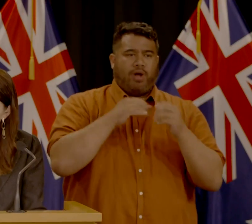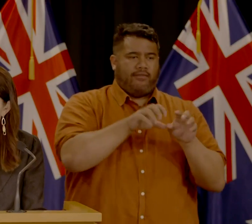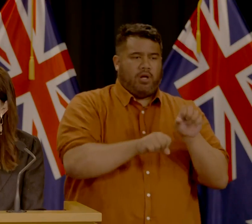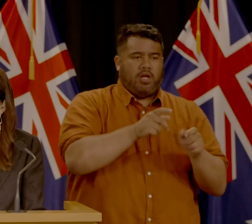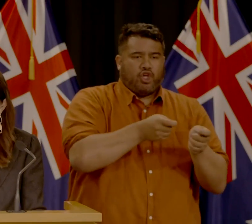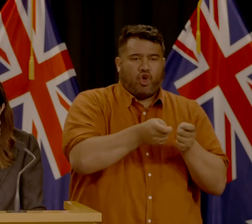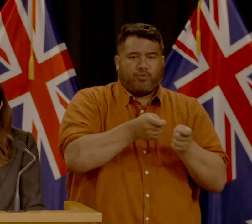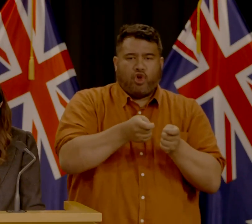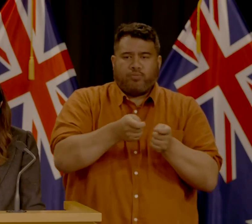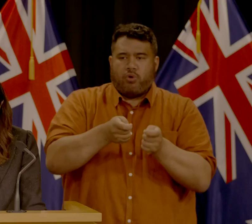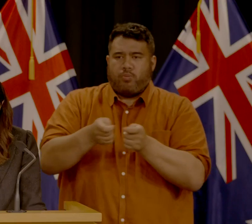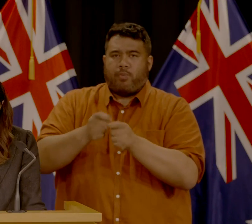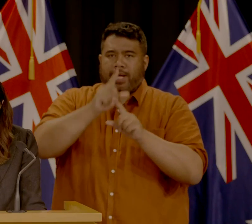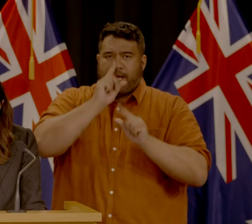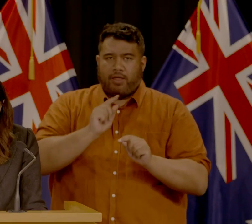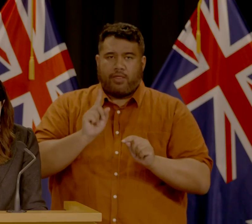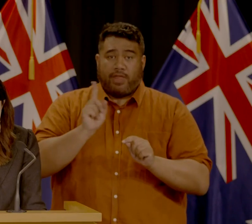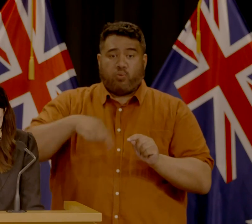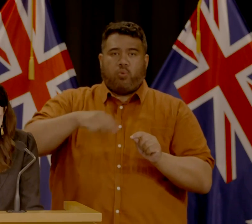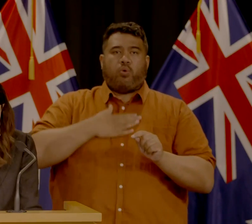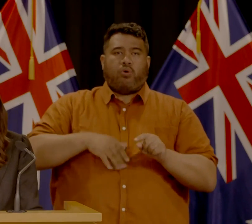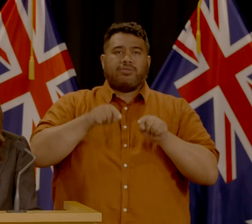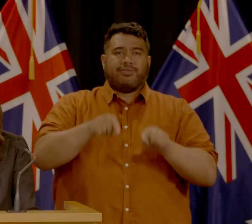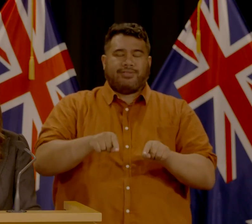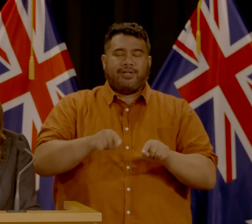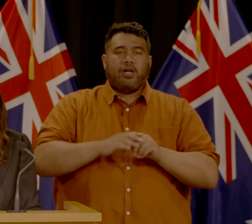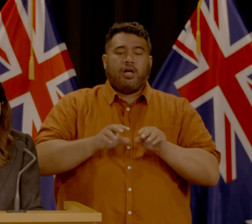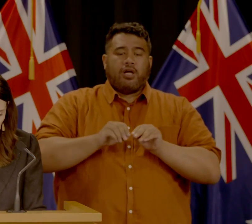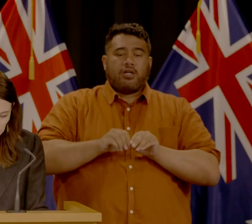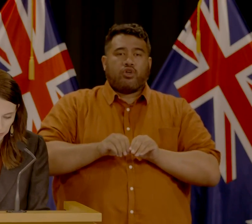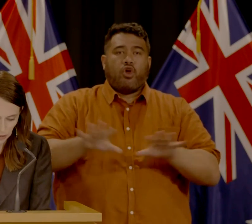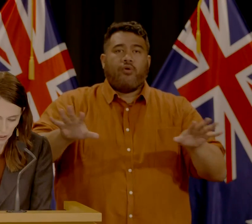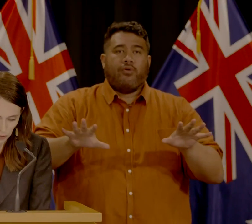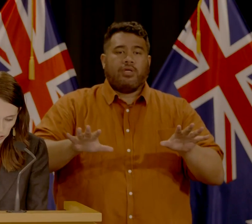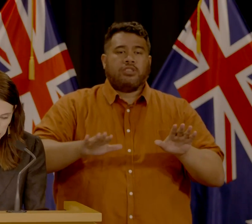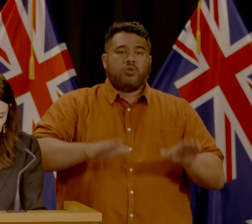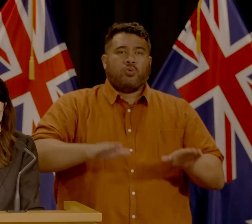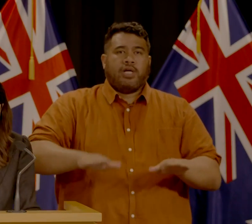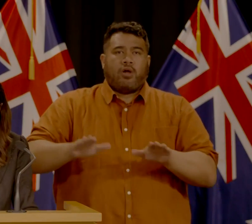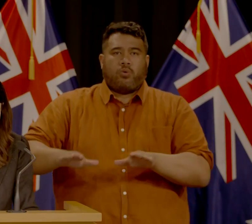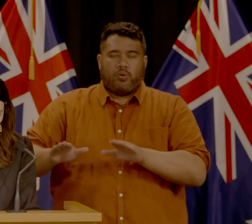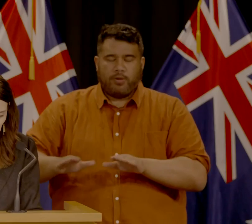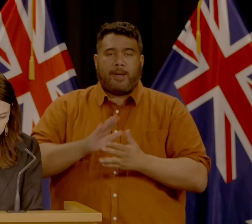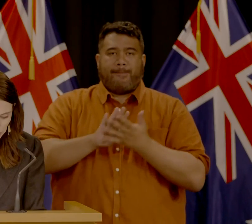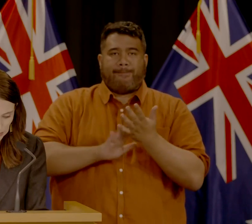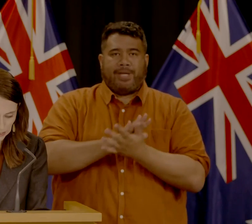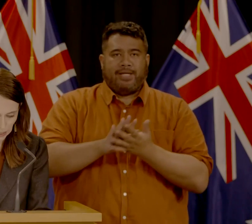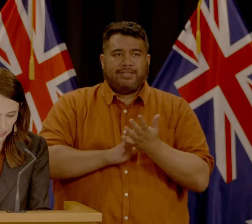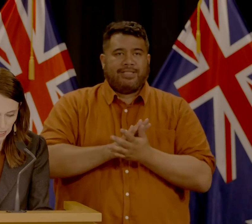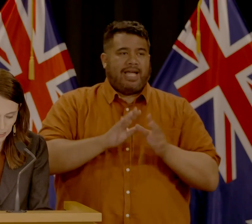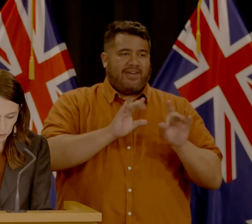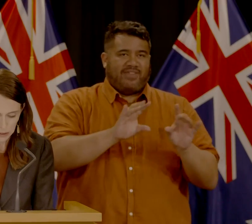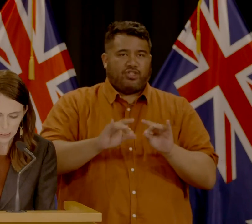waves. That is our focus. To slow the spread of COVID-19, reducing the number of people